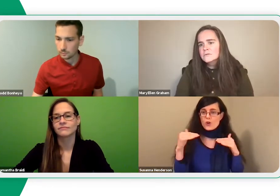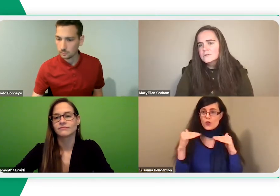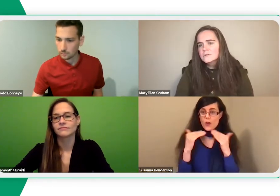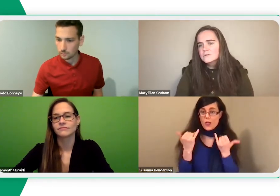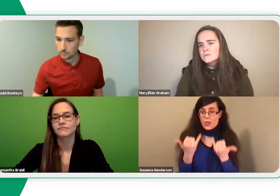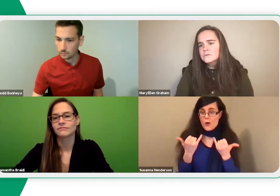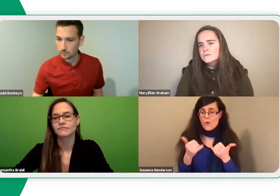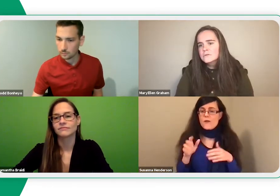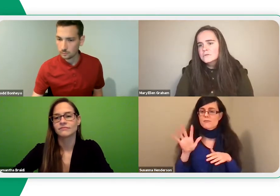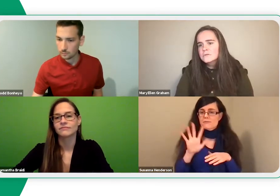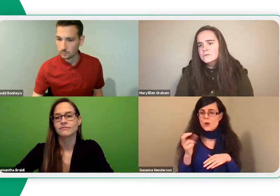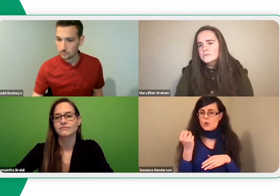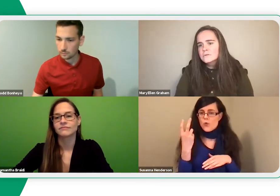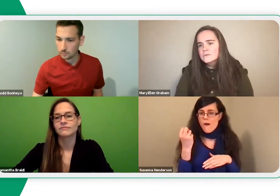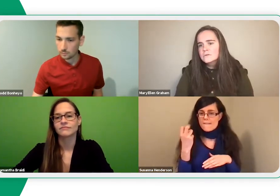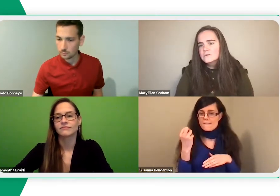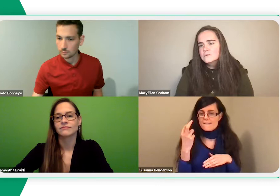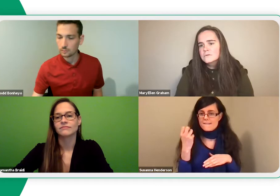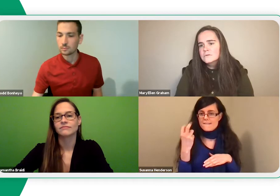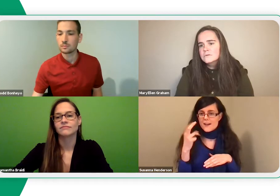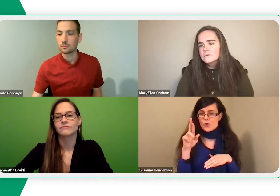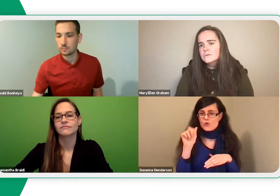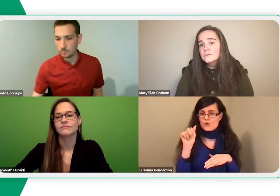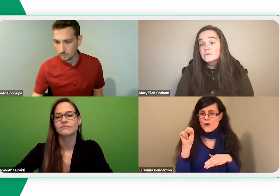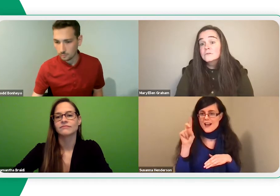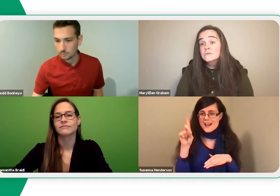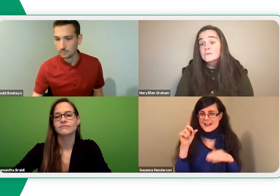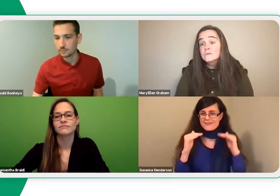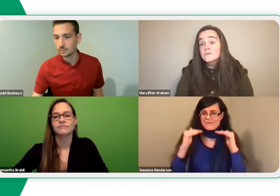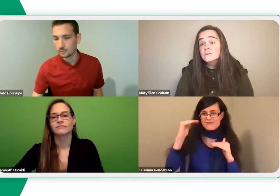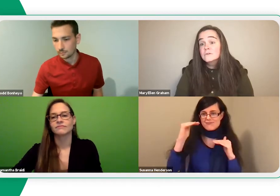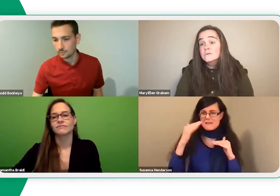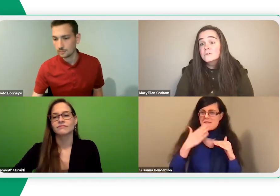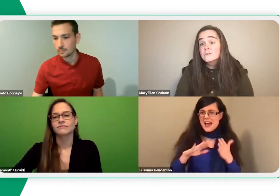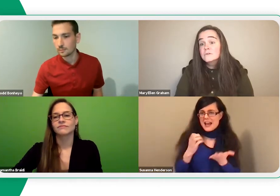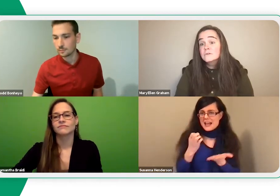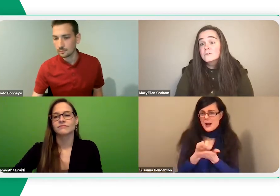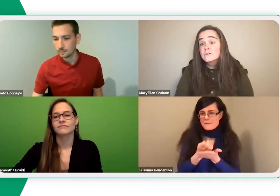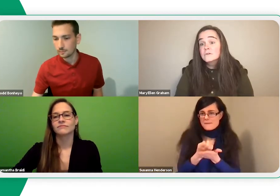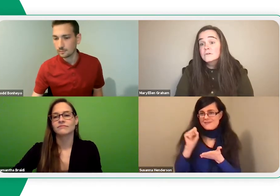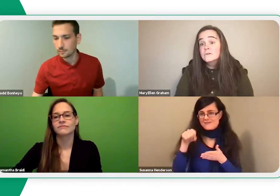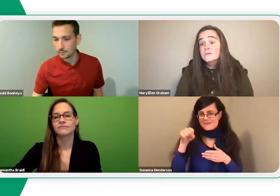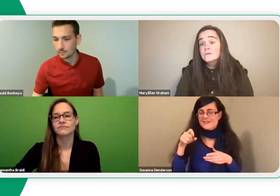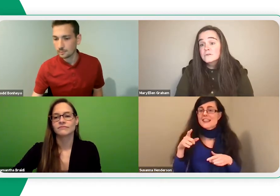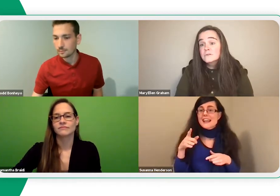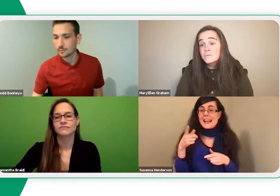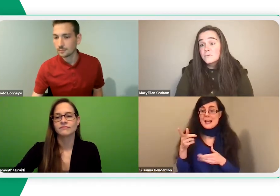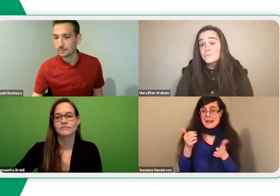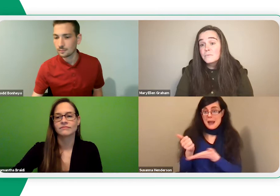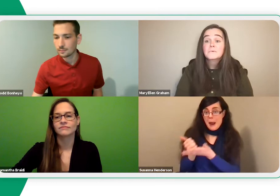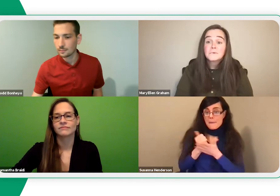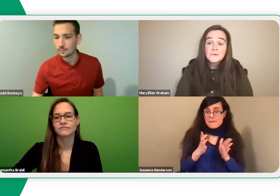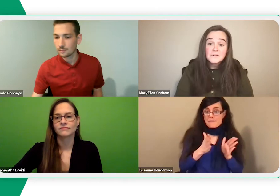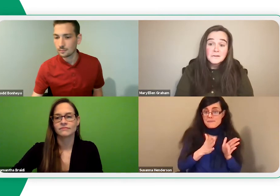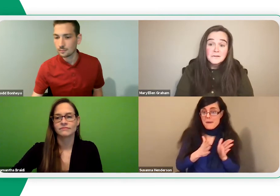different. In a perfect system, $1 is equal to about $12 or 12 Rand, which is what our economic